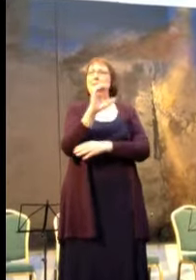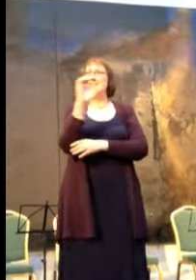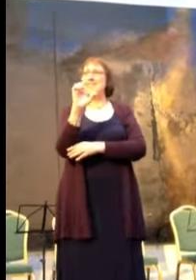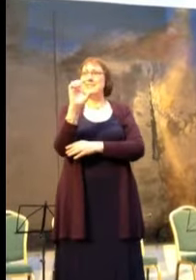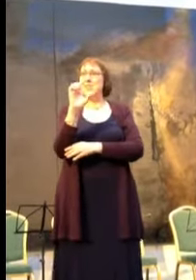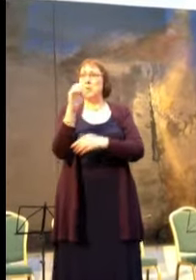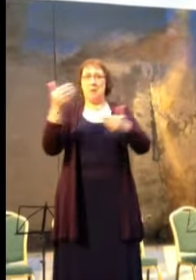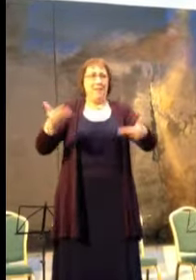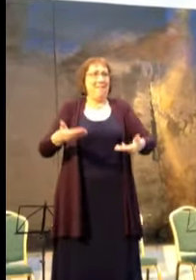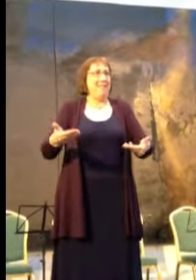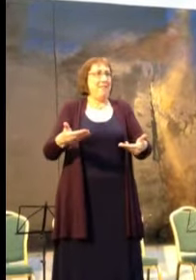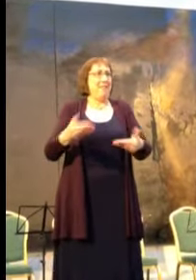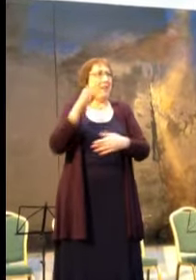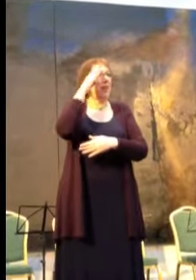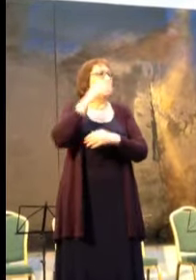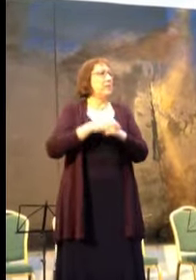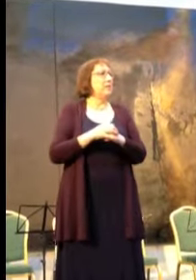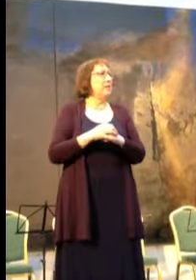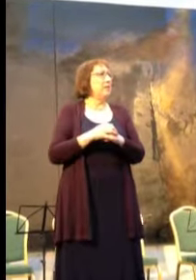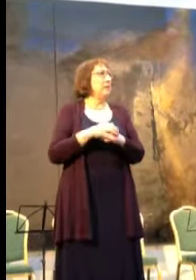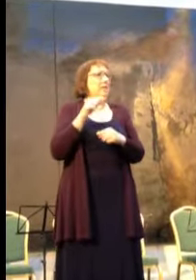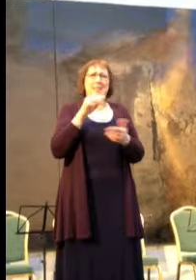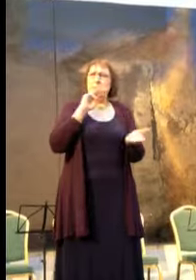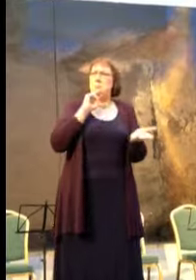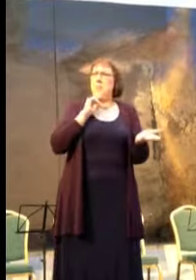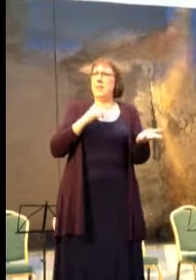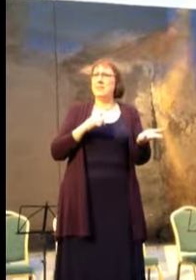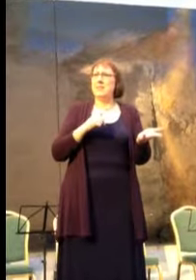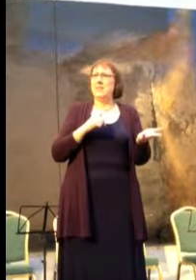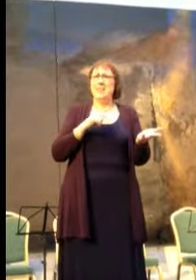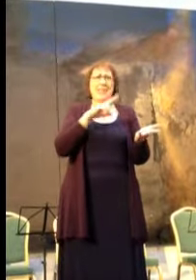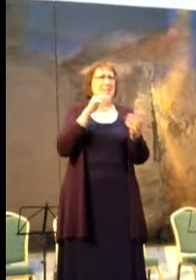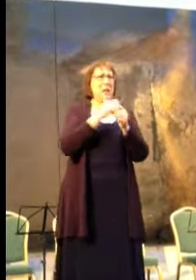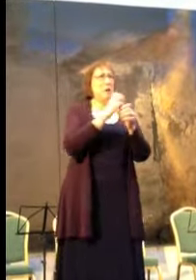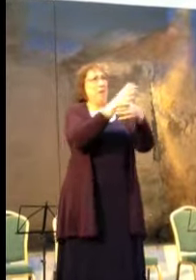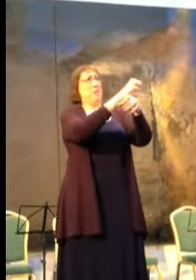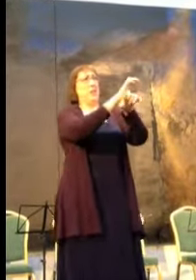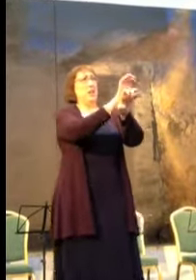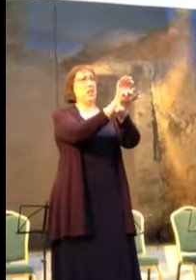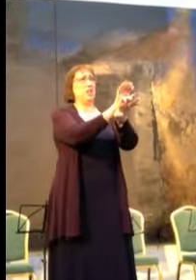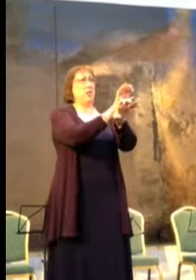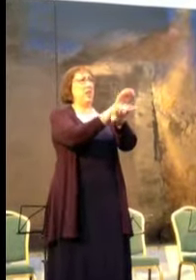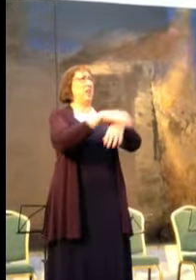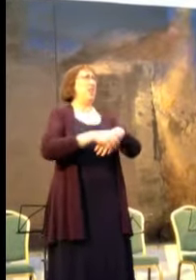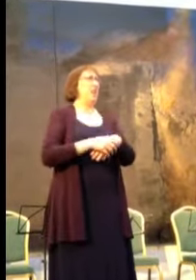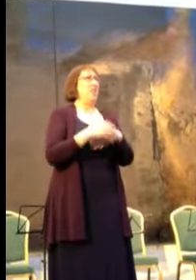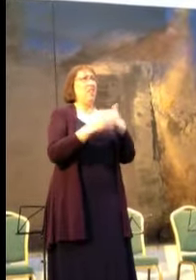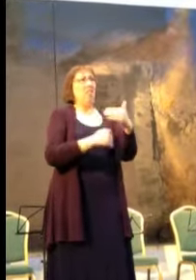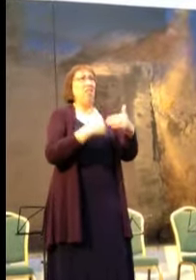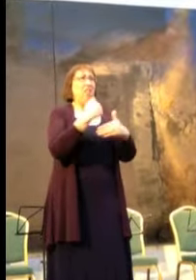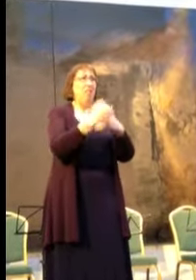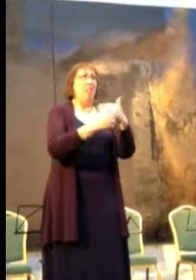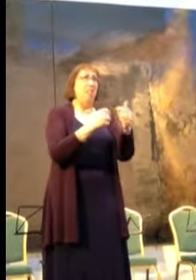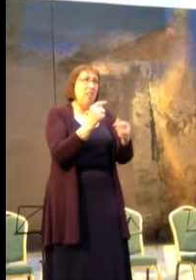this country of ours. And that's what it is. It is not a matter of the country conceding incrementally